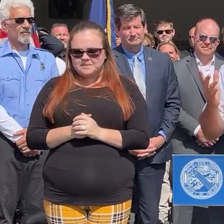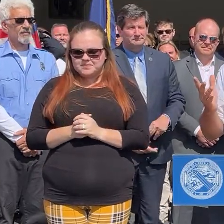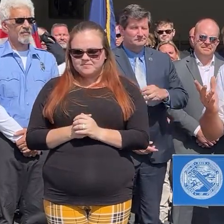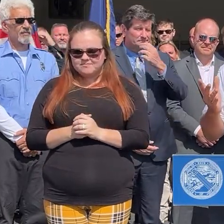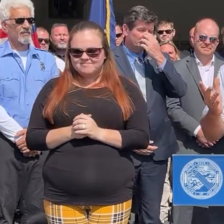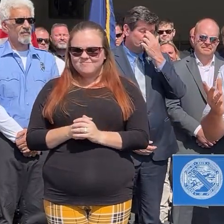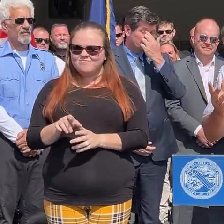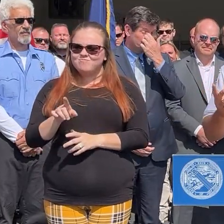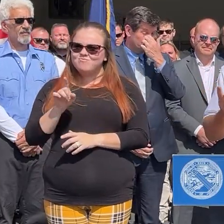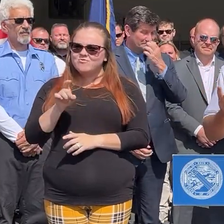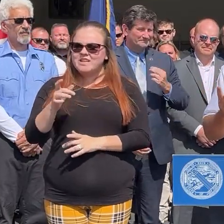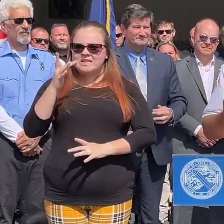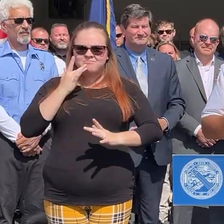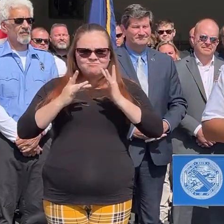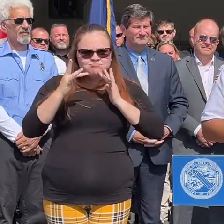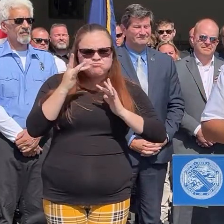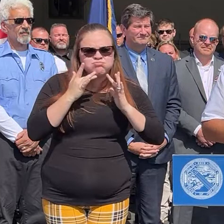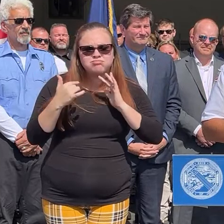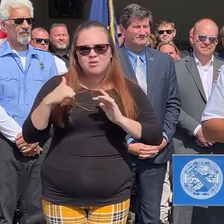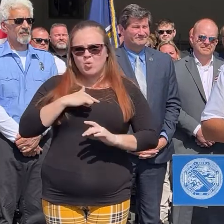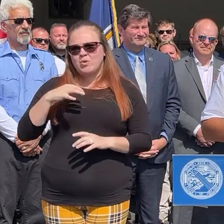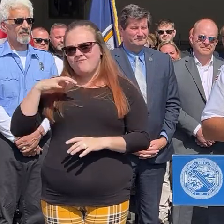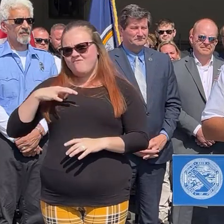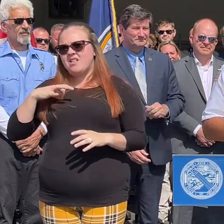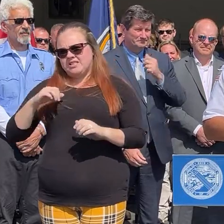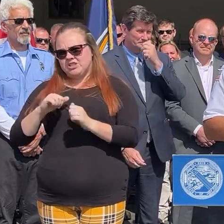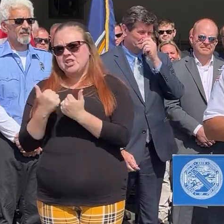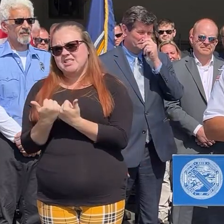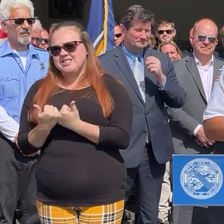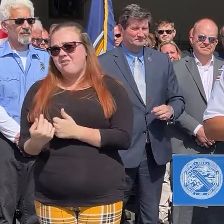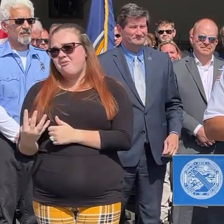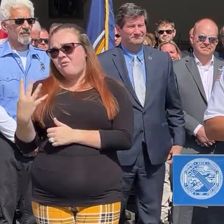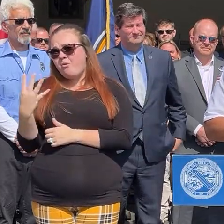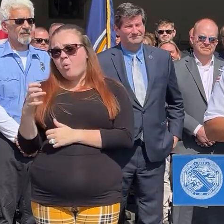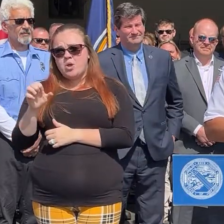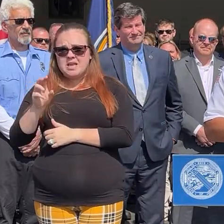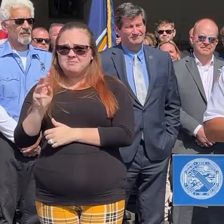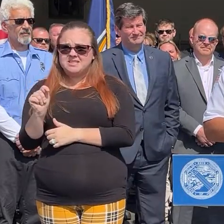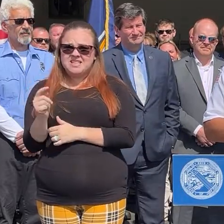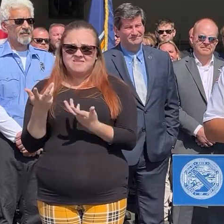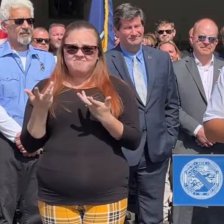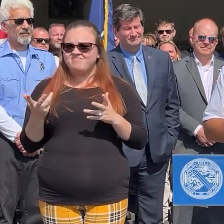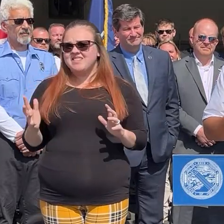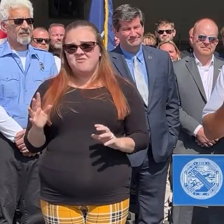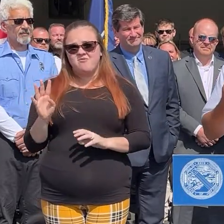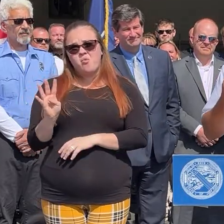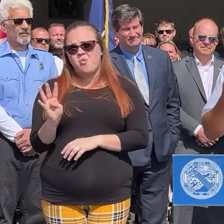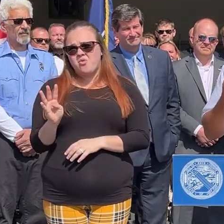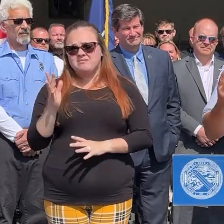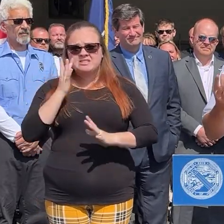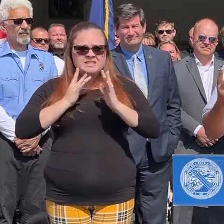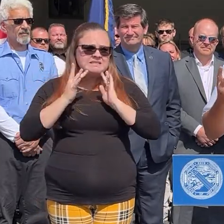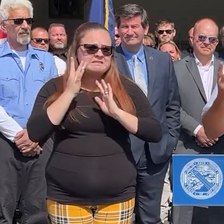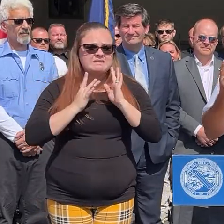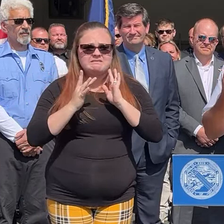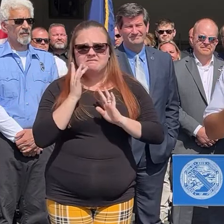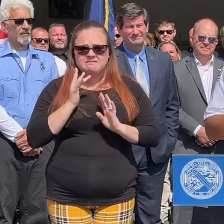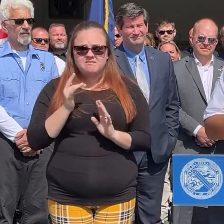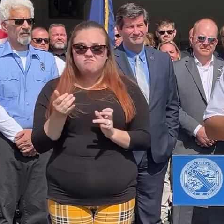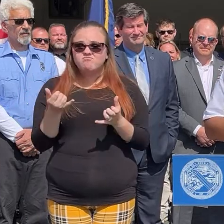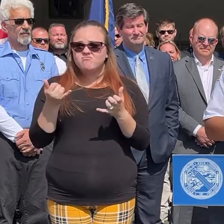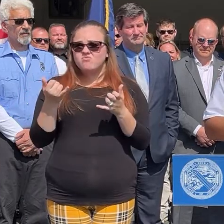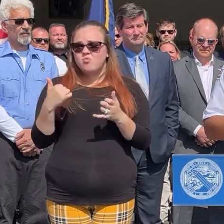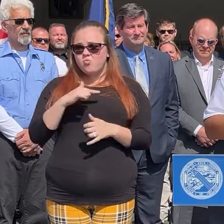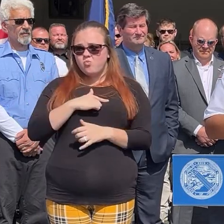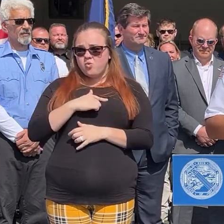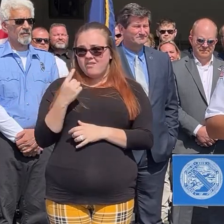as a volunteer agency. Our company is down to 4 basic EMTs. Now, we've